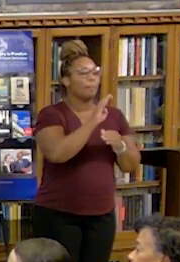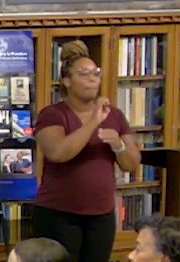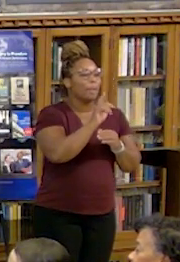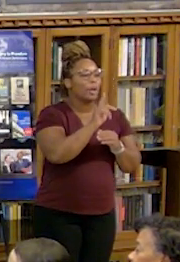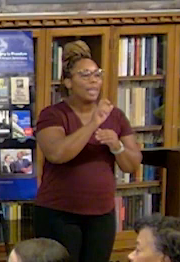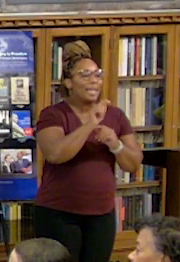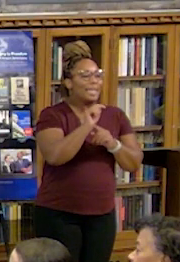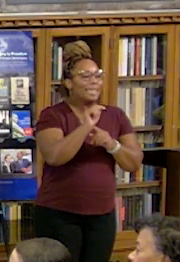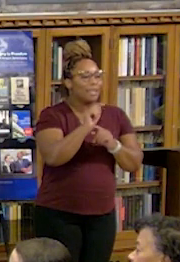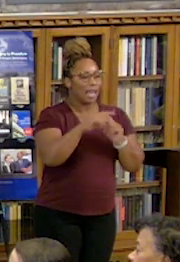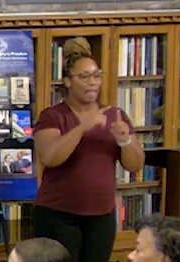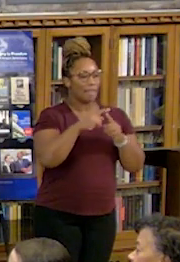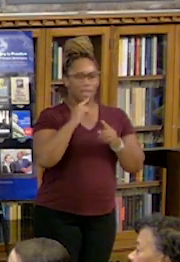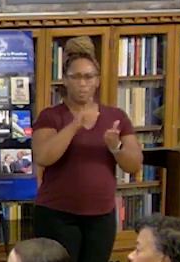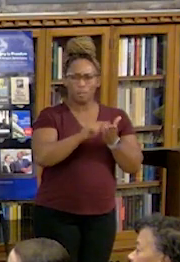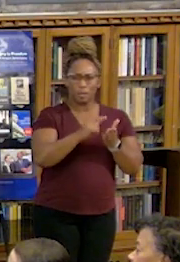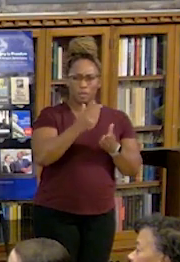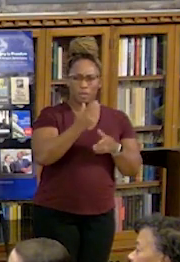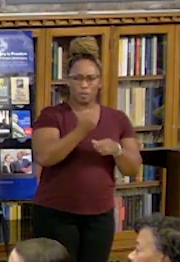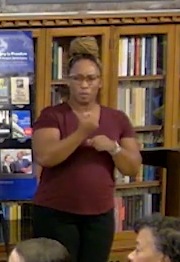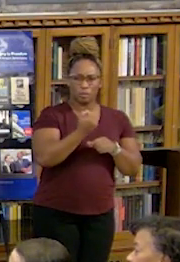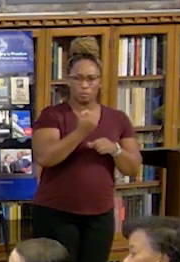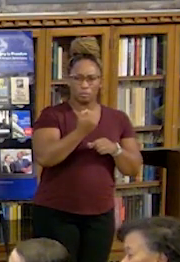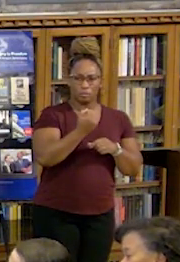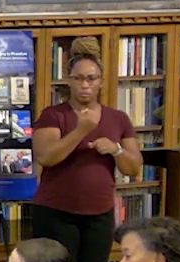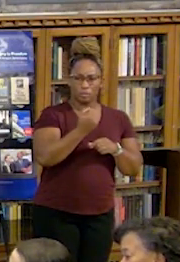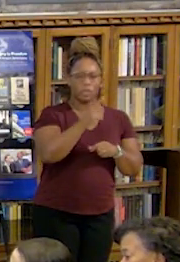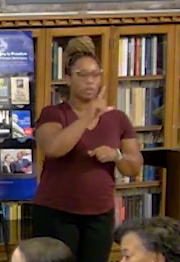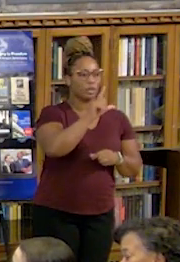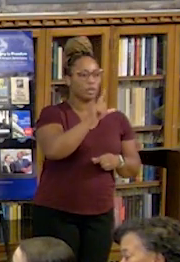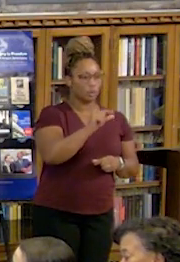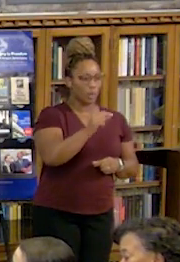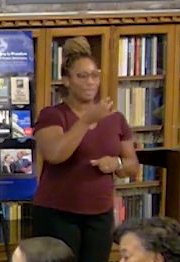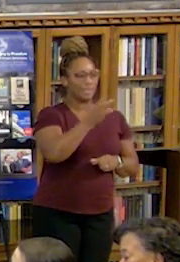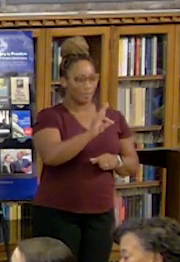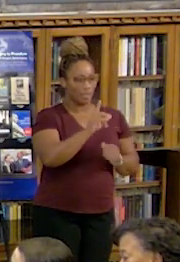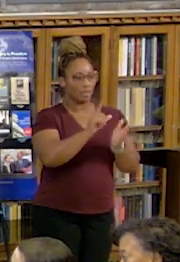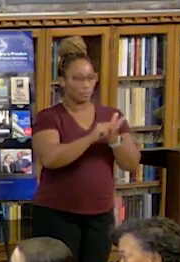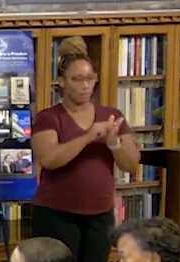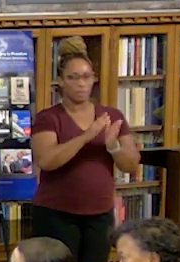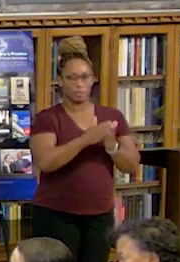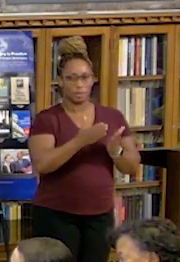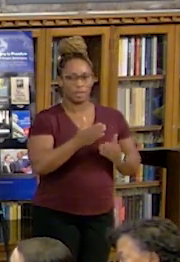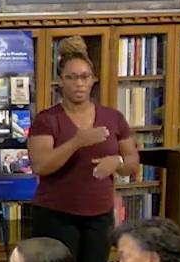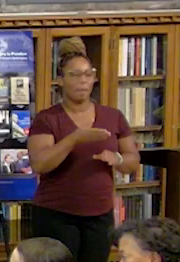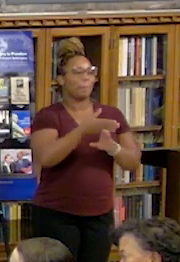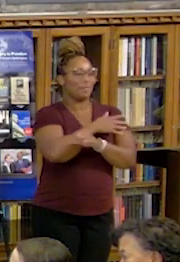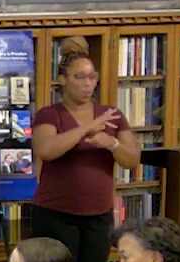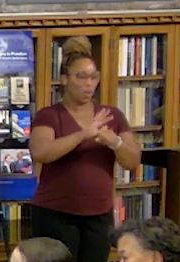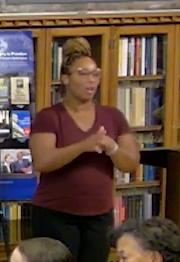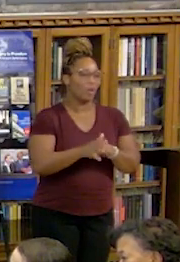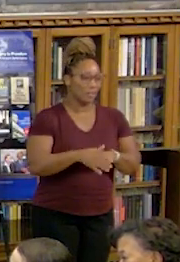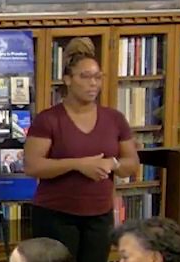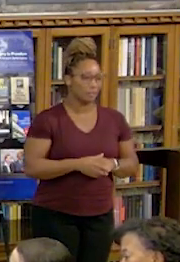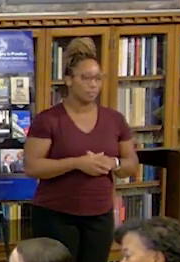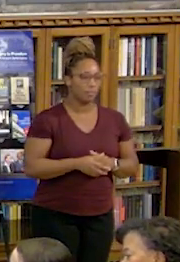see if your book was published what three four years ago 20 2017 oh yeah I know before Co yeah yeah but